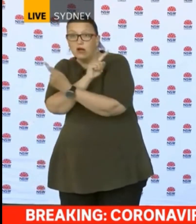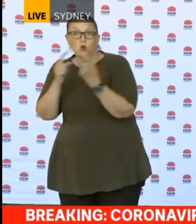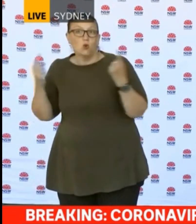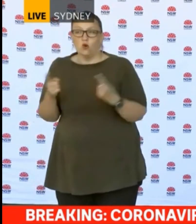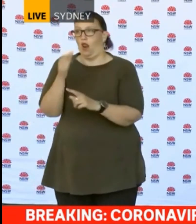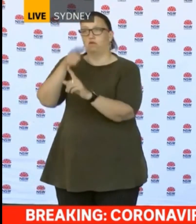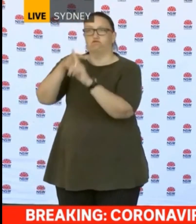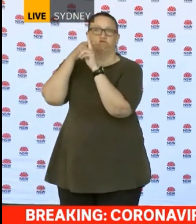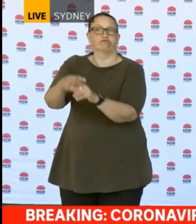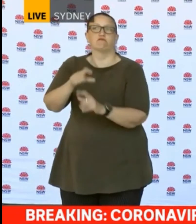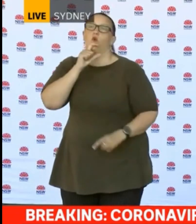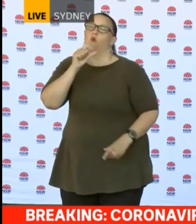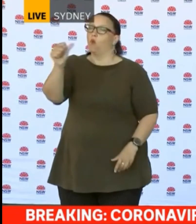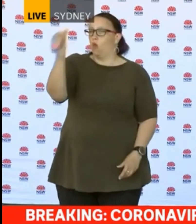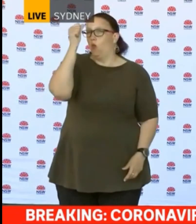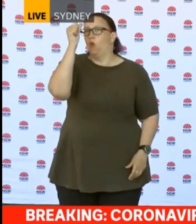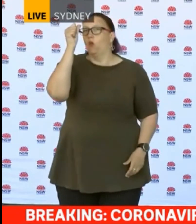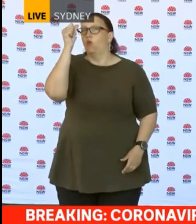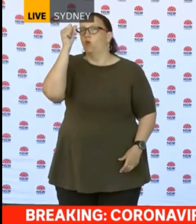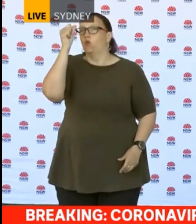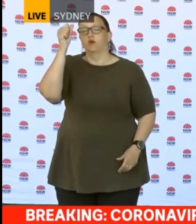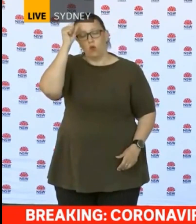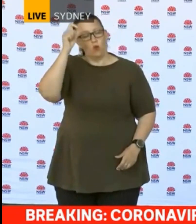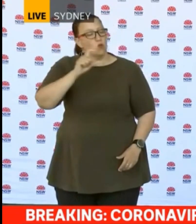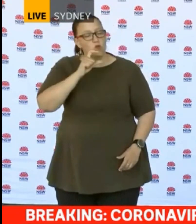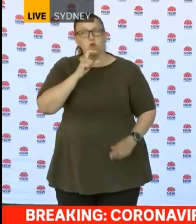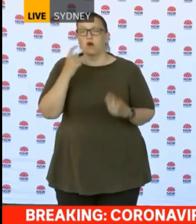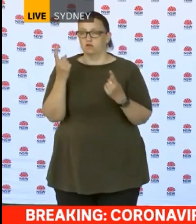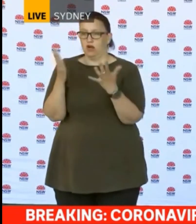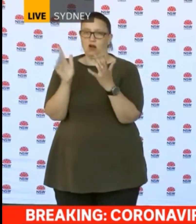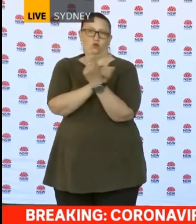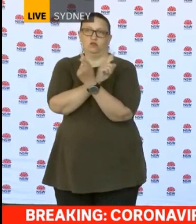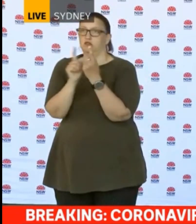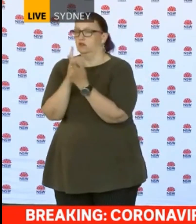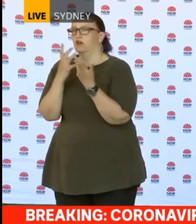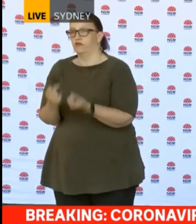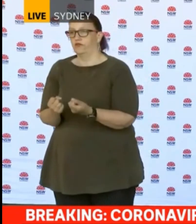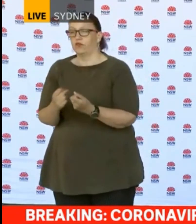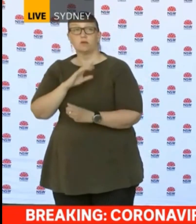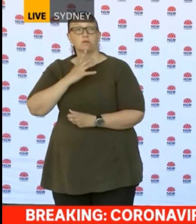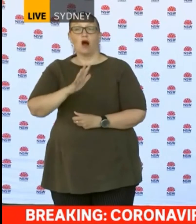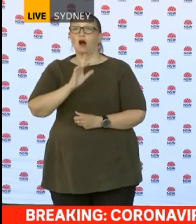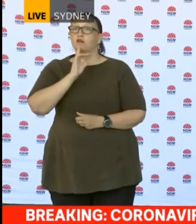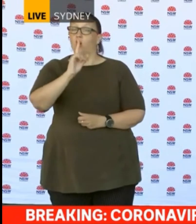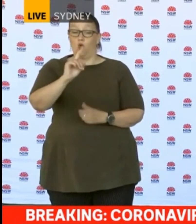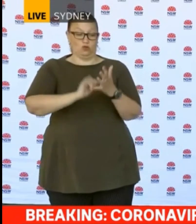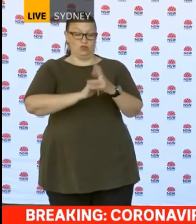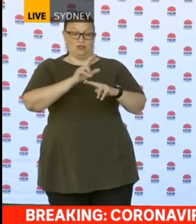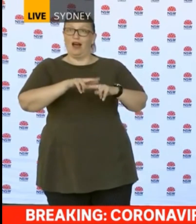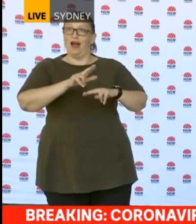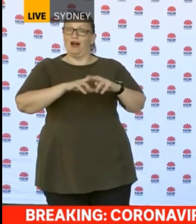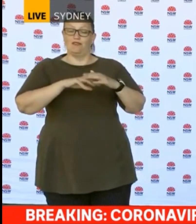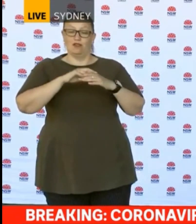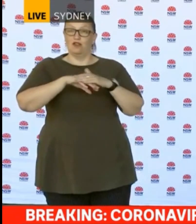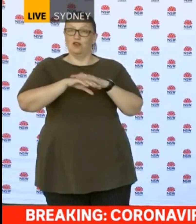with. We can immediately identify those contacts. We've advised staff at Concord facility about that in